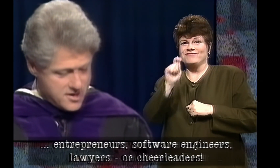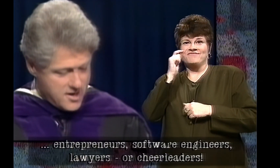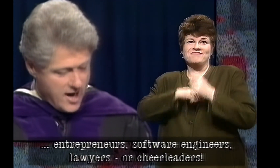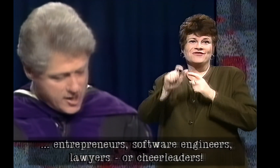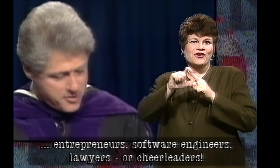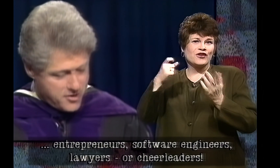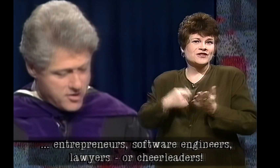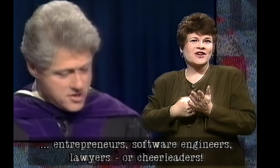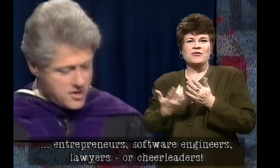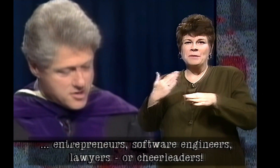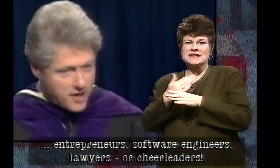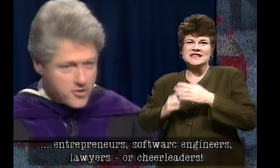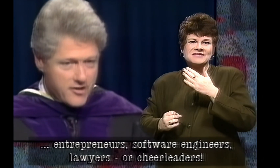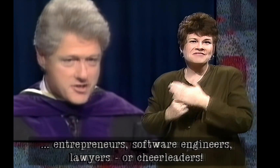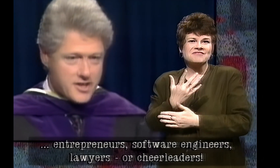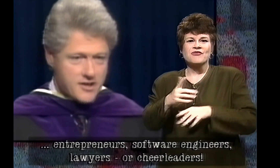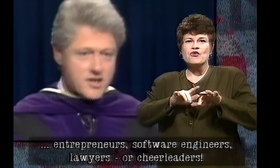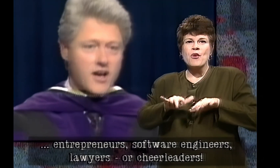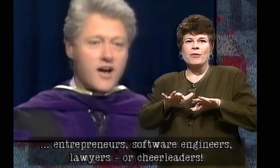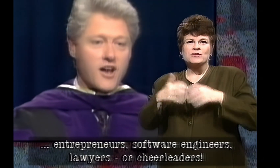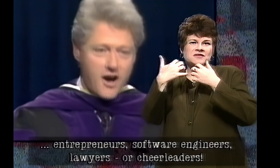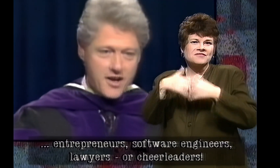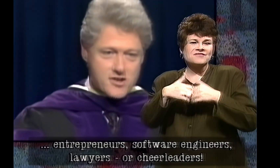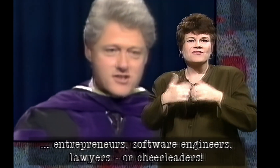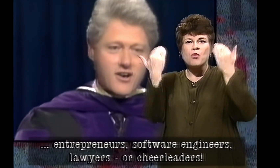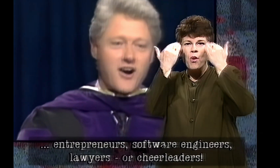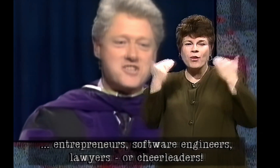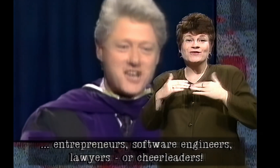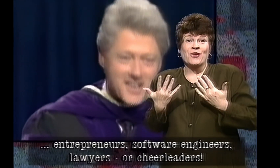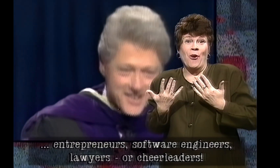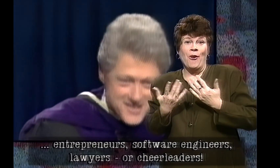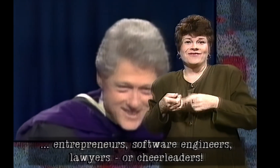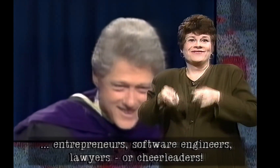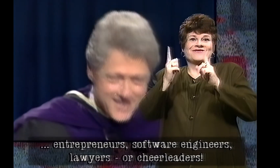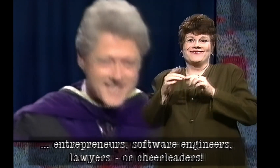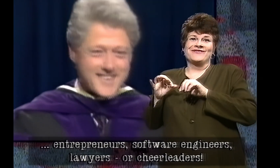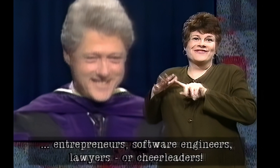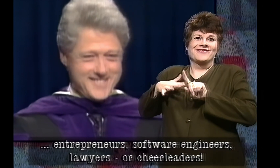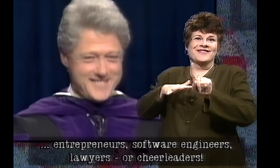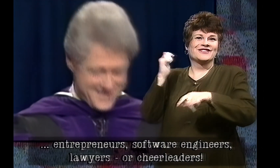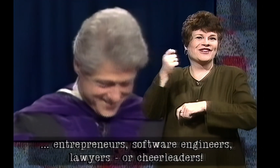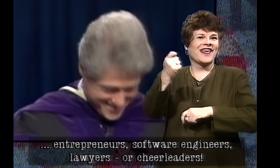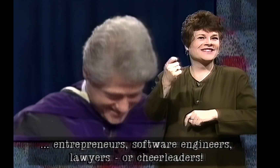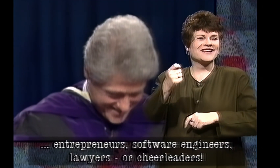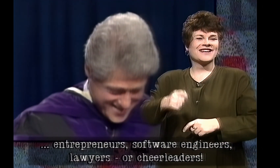doctors, entrepreneurs, software engineers, lawyers, or cheerleaders.